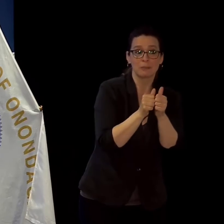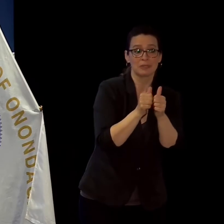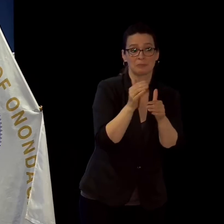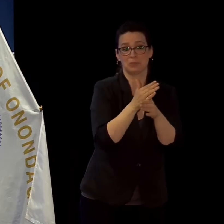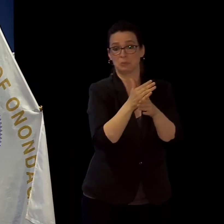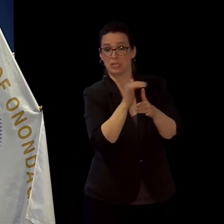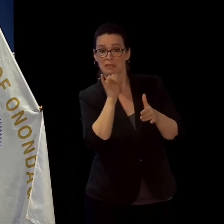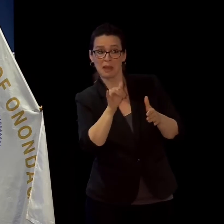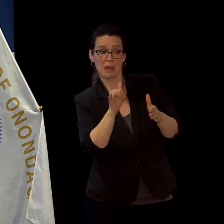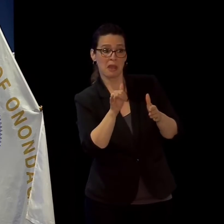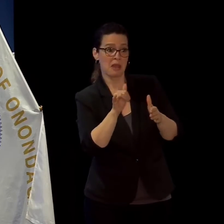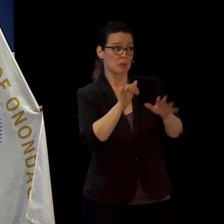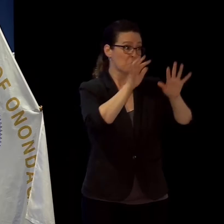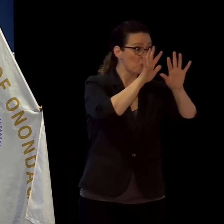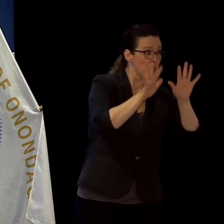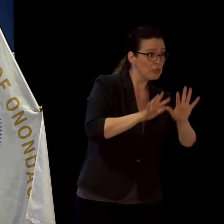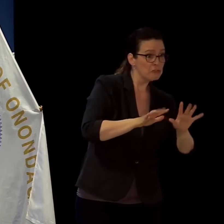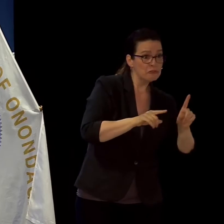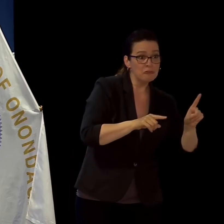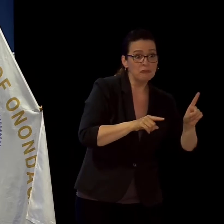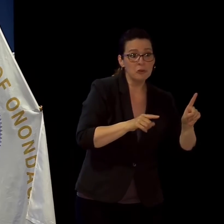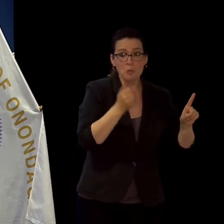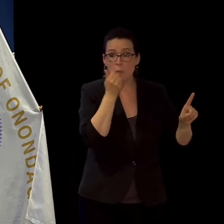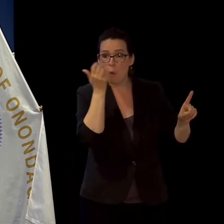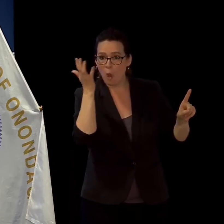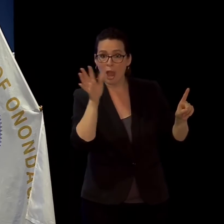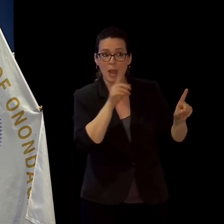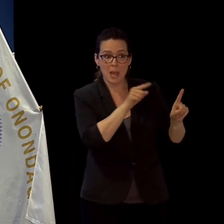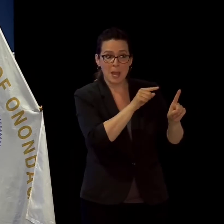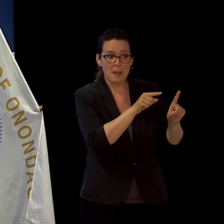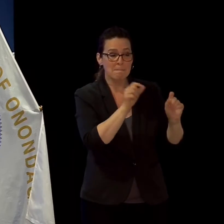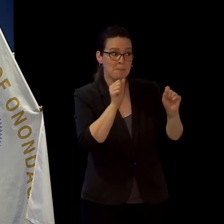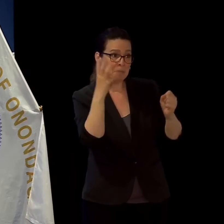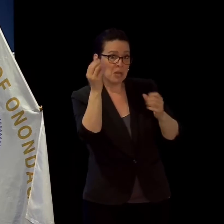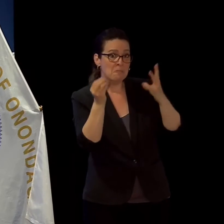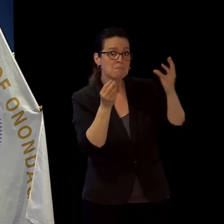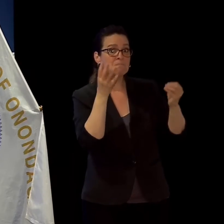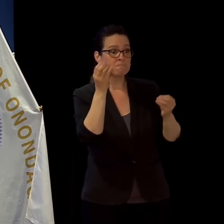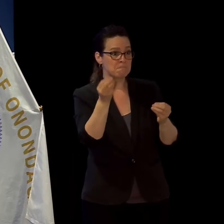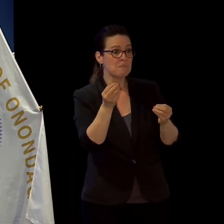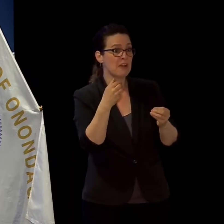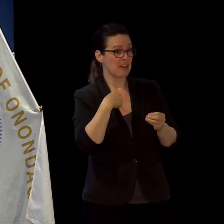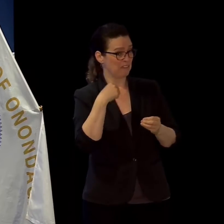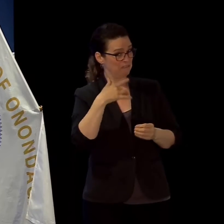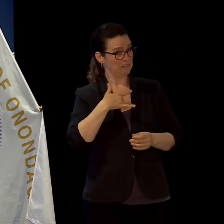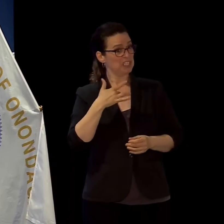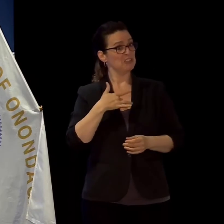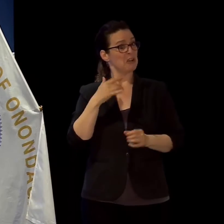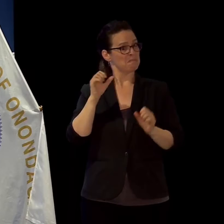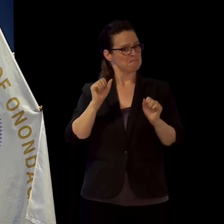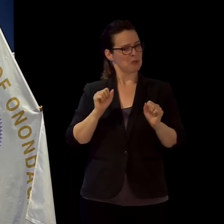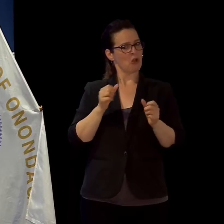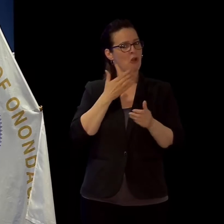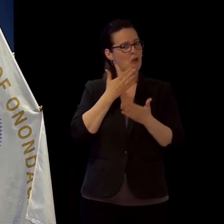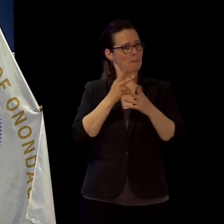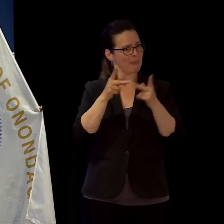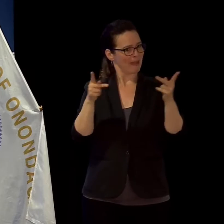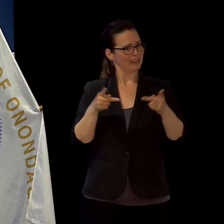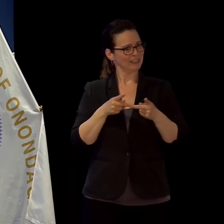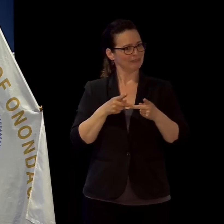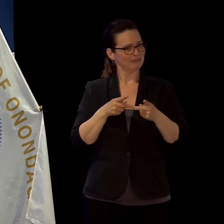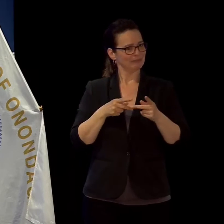then the weather is going to certainly help as people are outdoors. I think we're going to be in a nice spot. If we're at almost